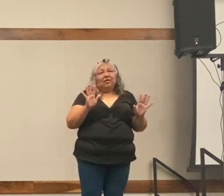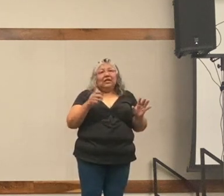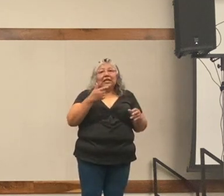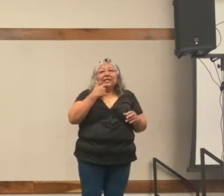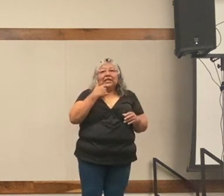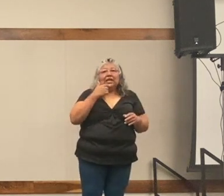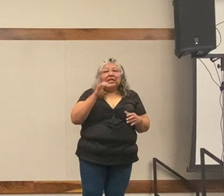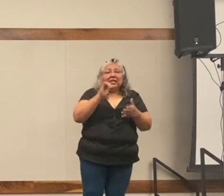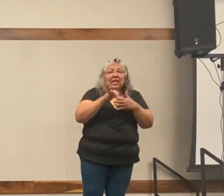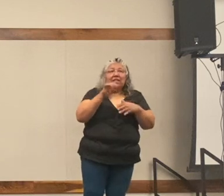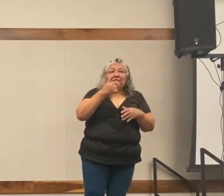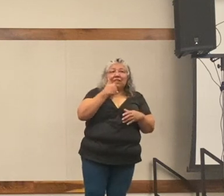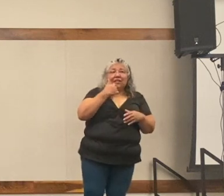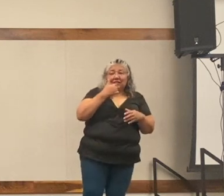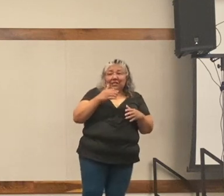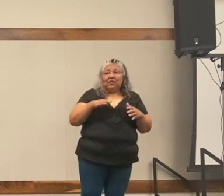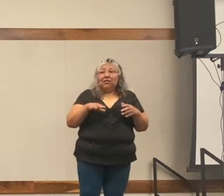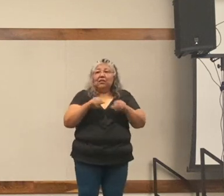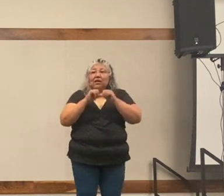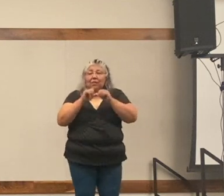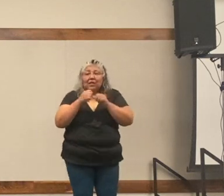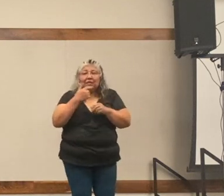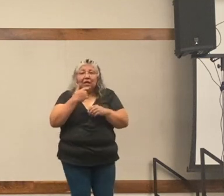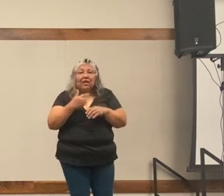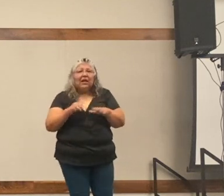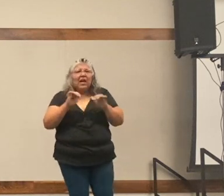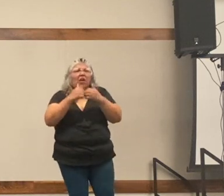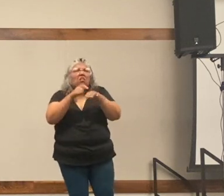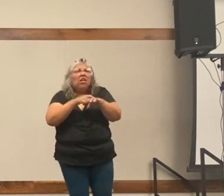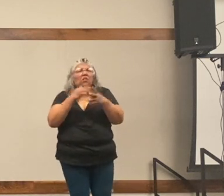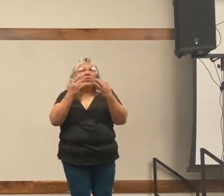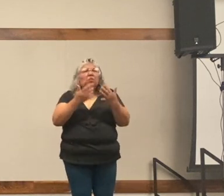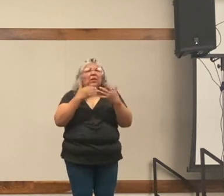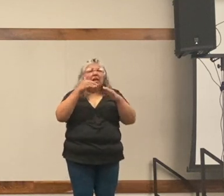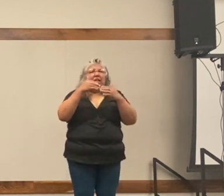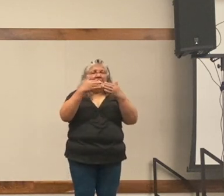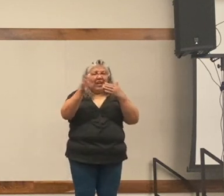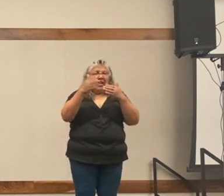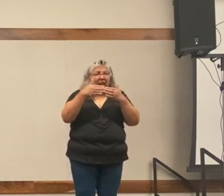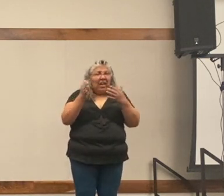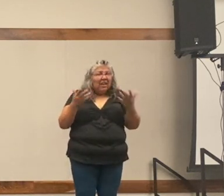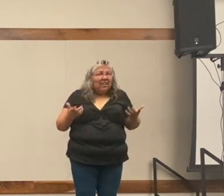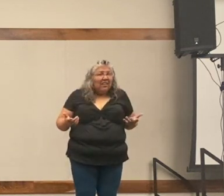that they insisted. She kept insisting. How long was he waiting at the gate?